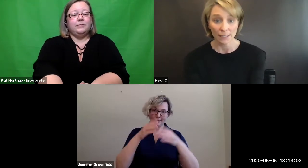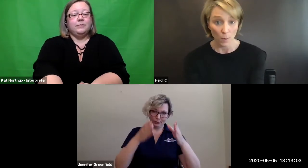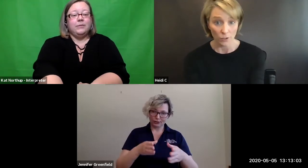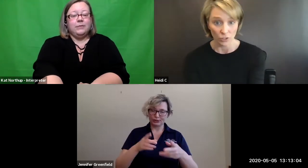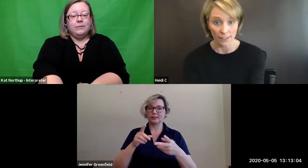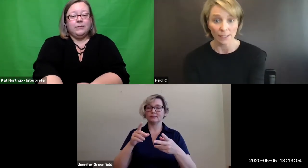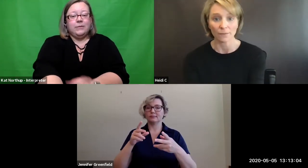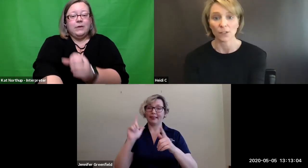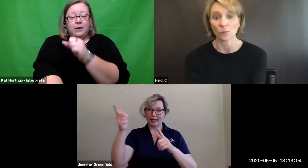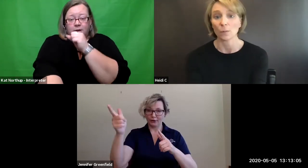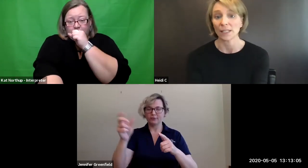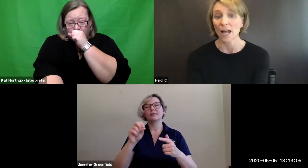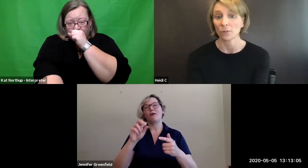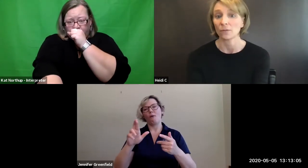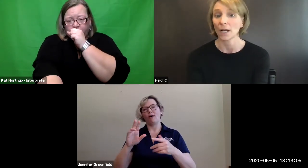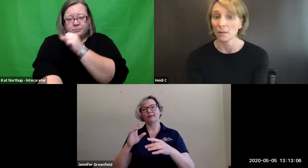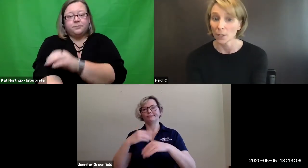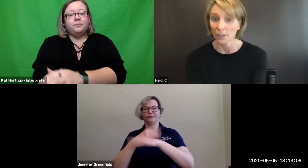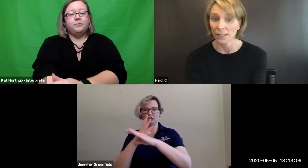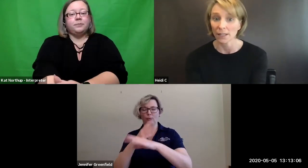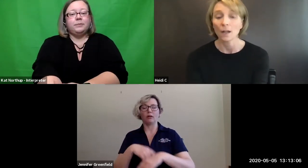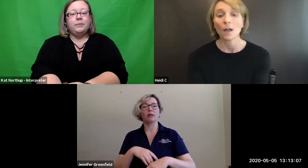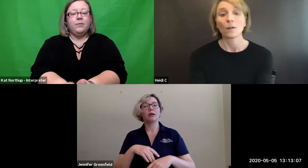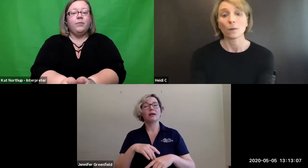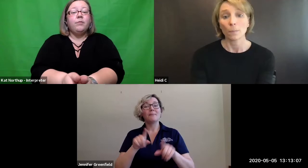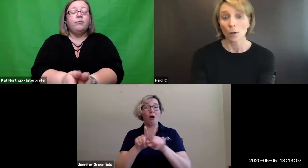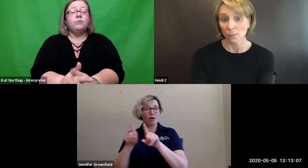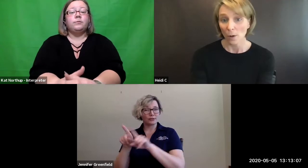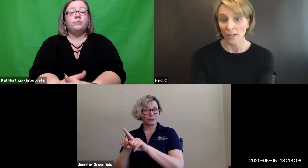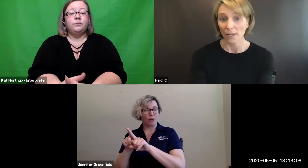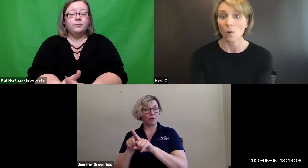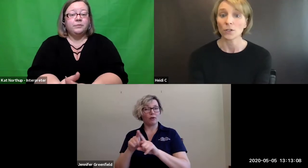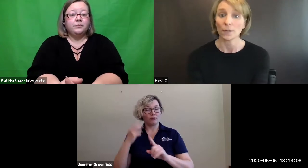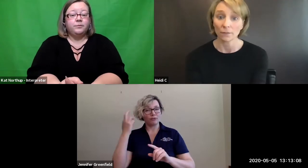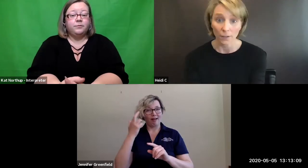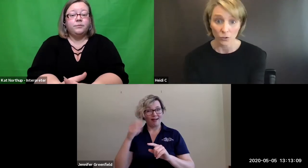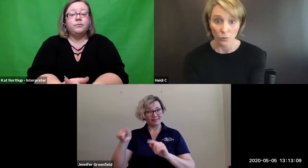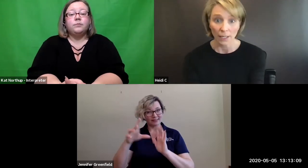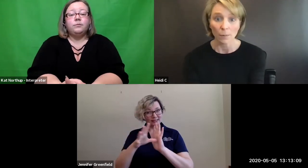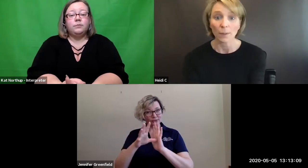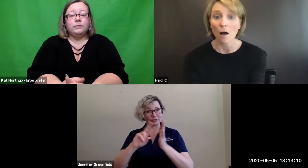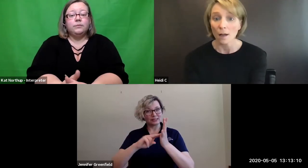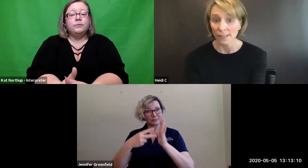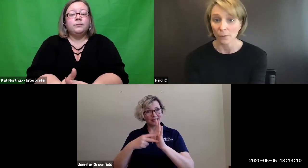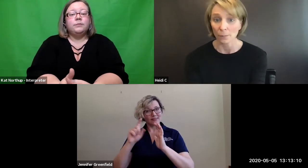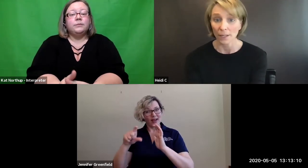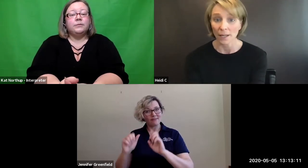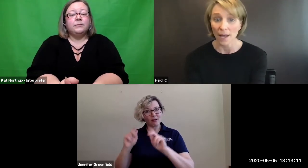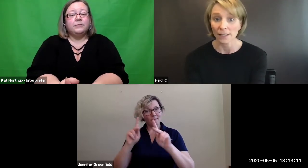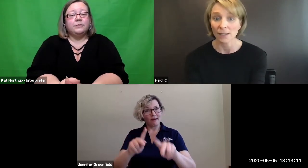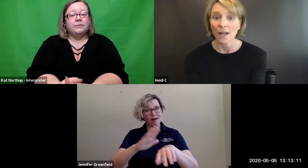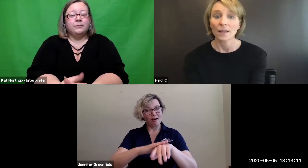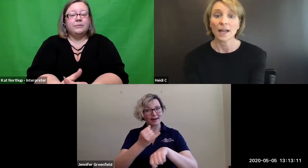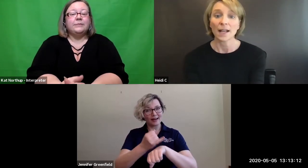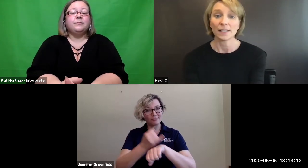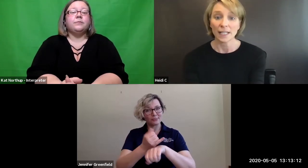6 questions. The first one was the option for in-person, postponing, or doing it virtually. But we also